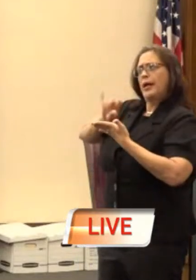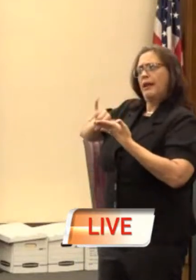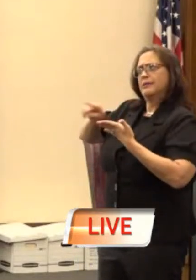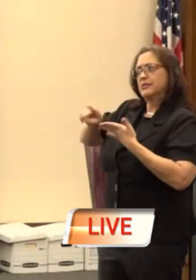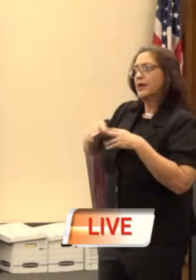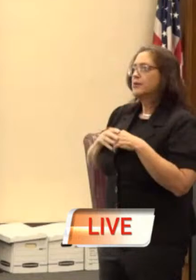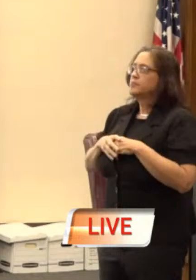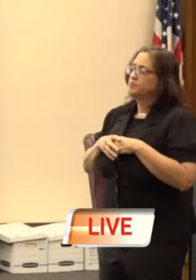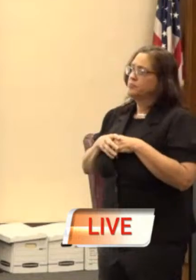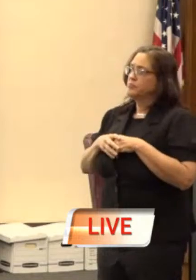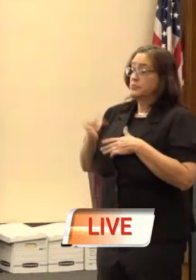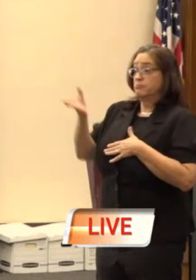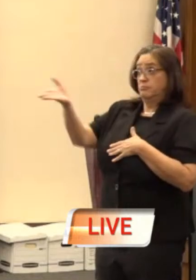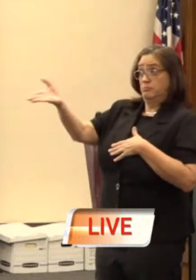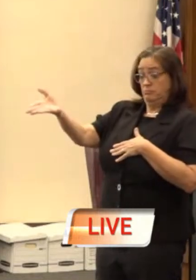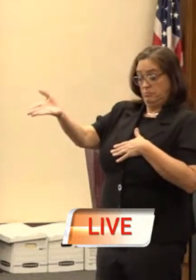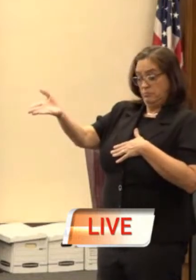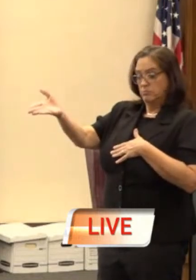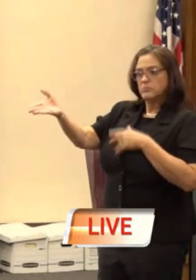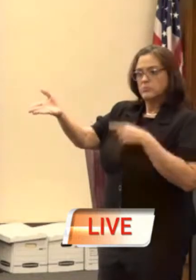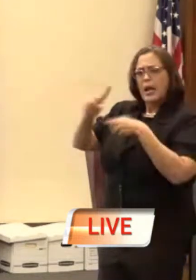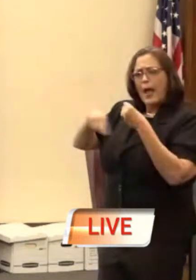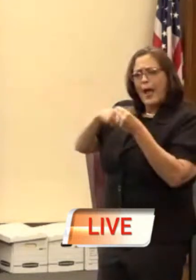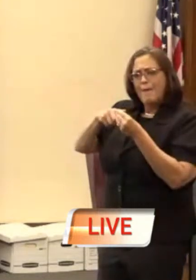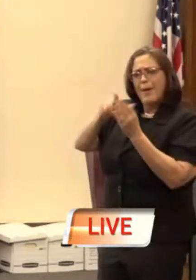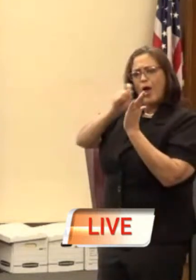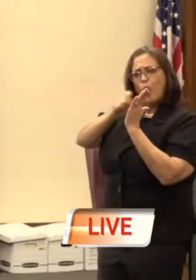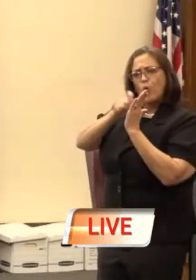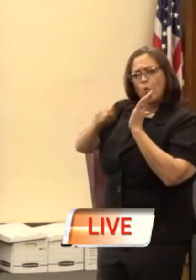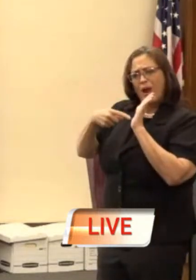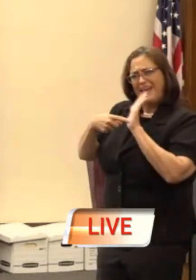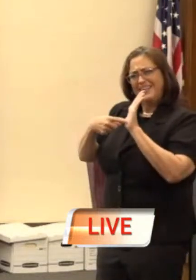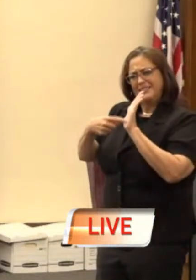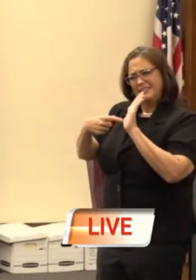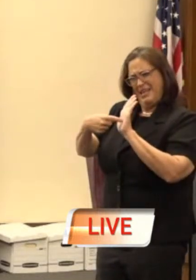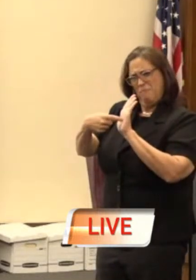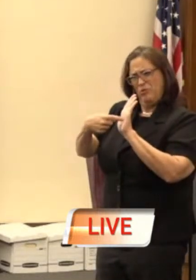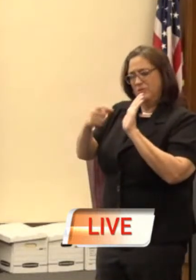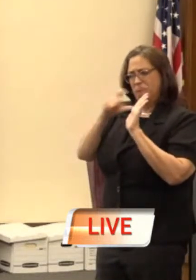again, I don't understand the relevance of his writing samples. I don't know either.